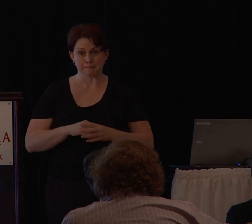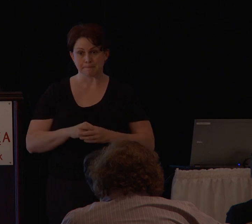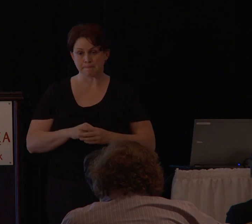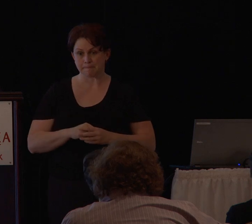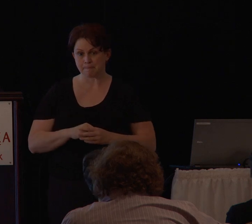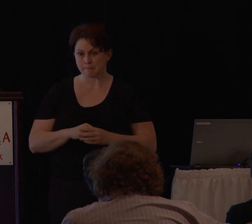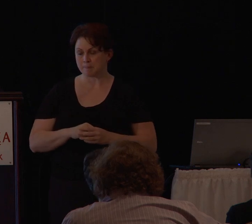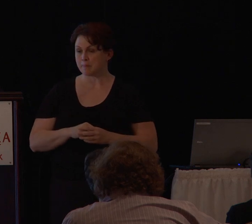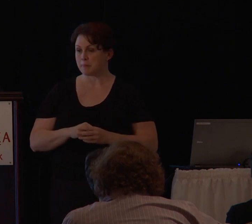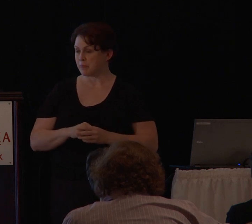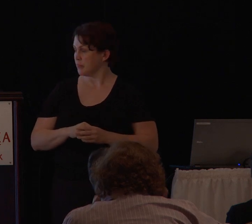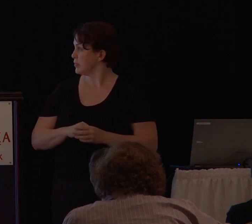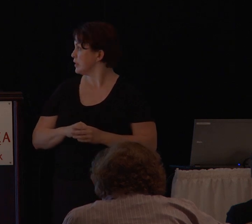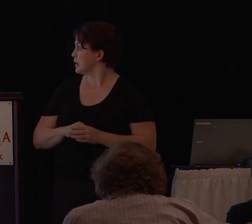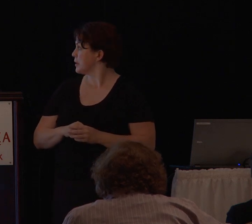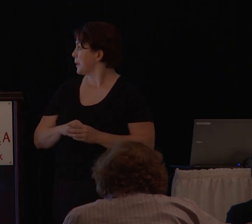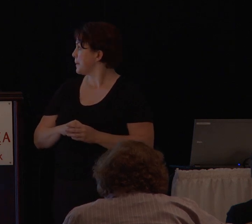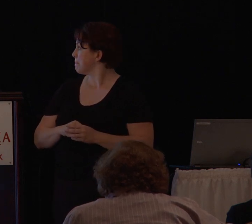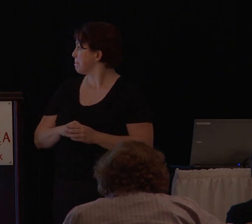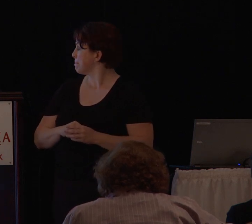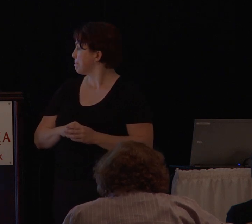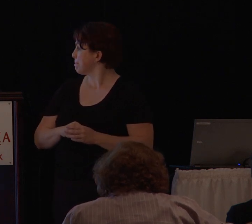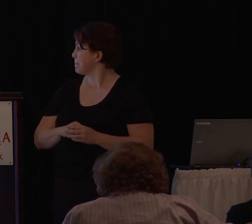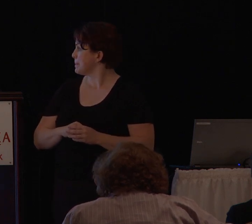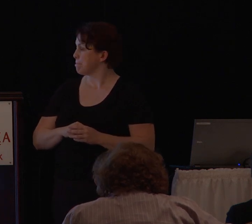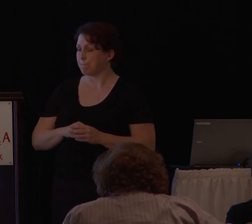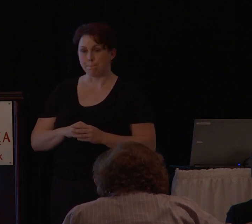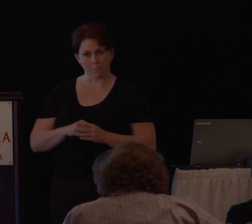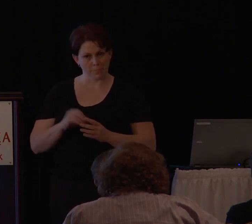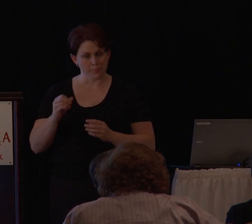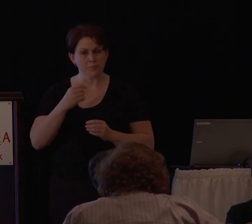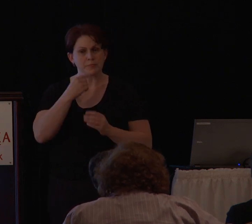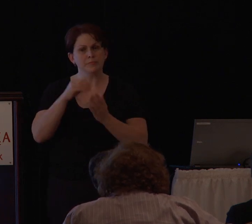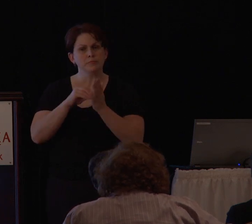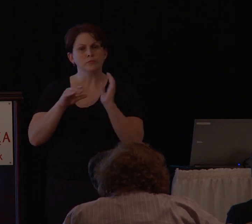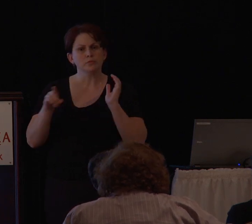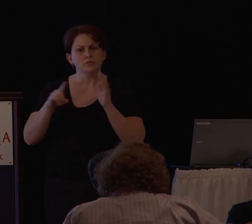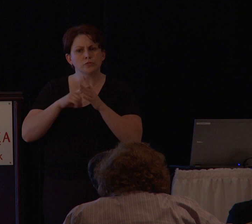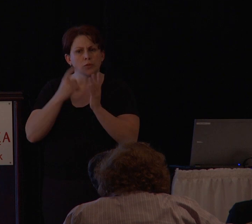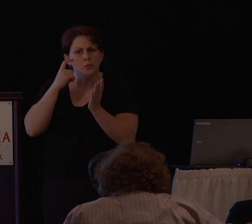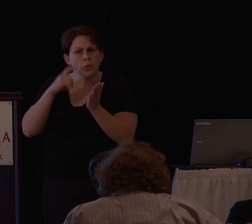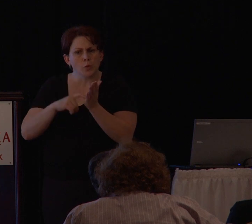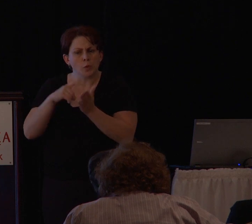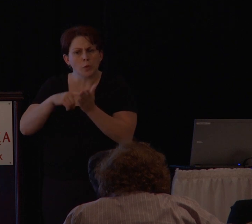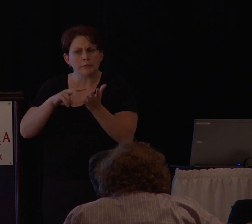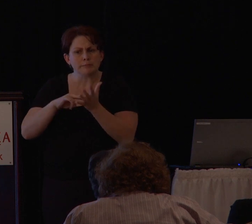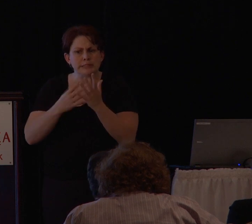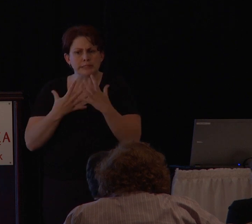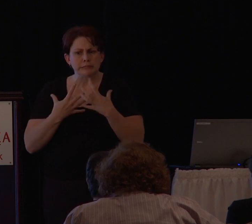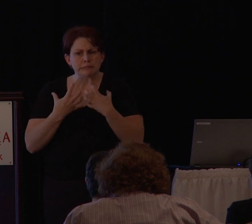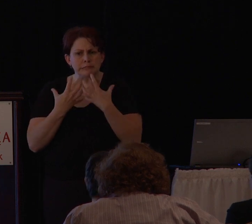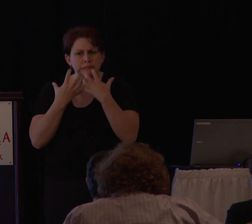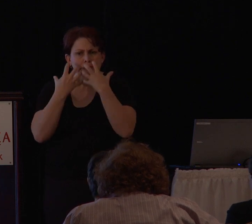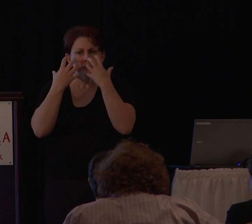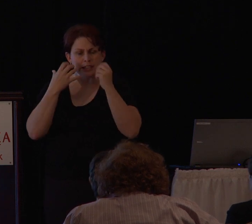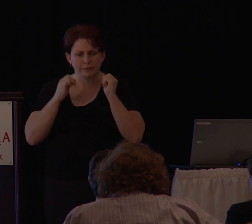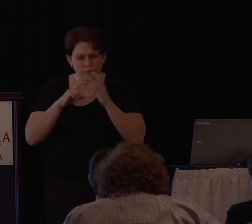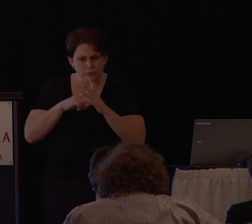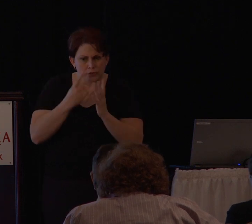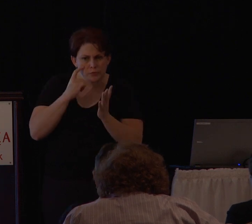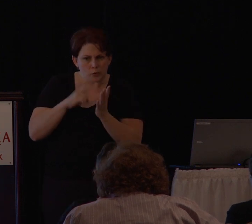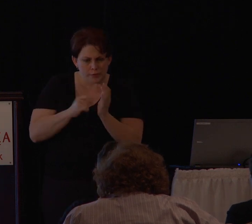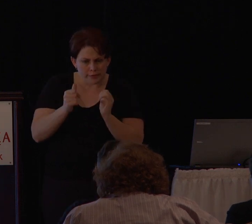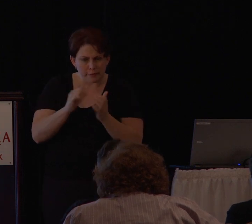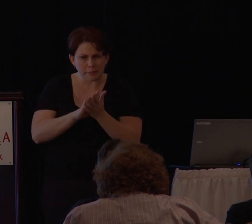you get them to recognize what the different symptoms of anger are, or when they're starting to feel a little bit